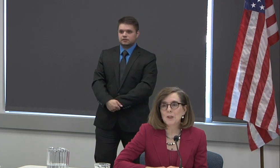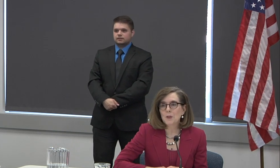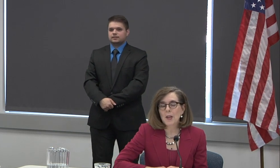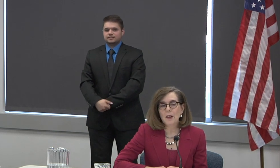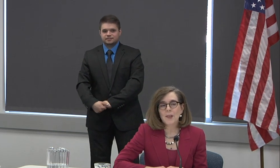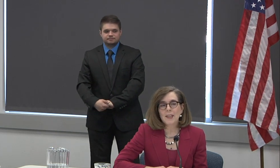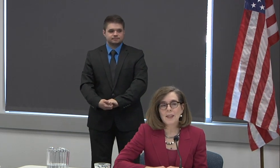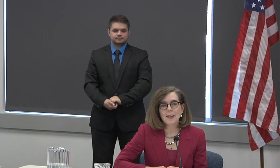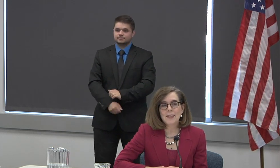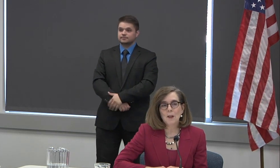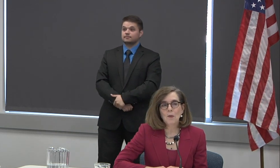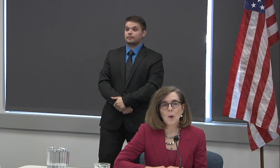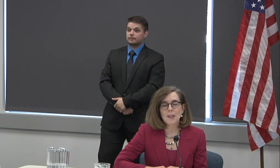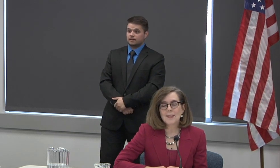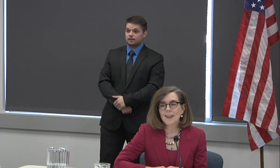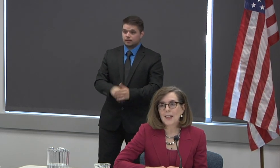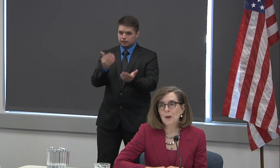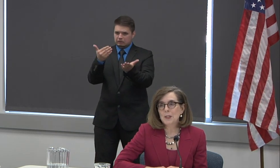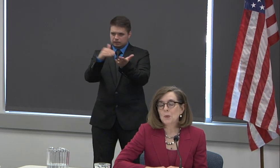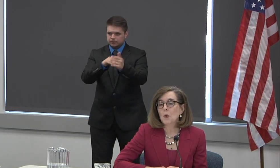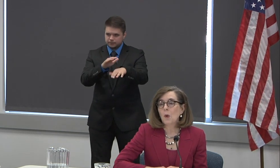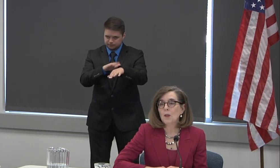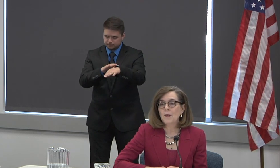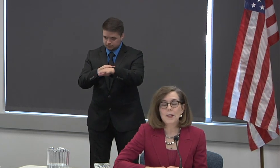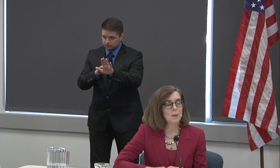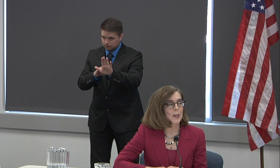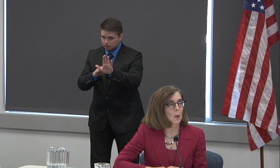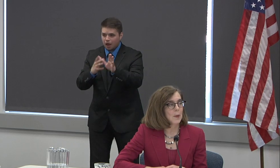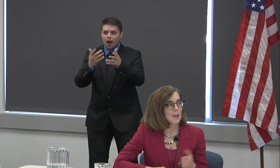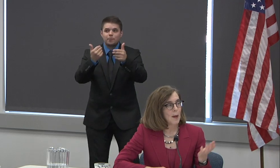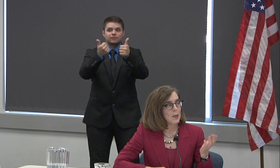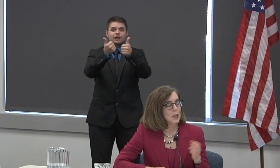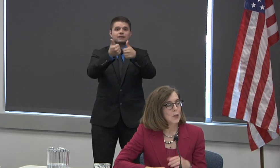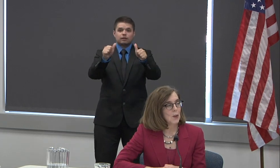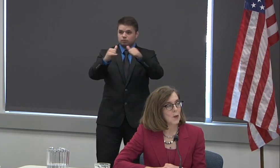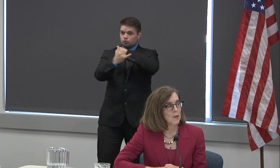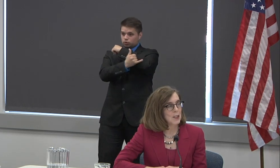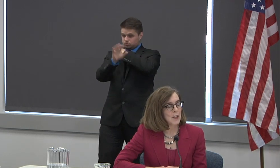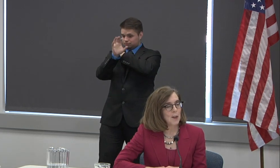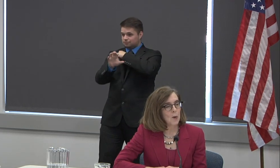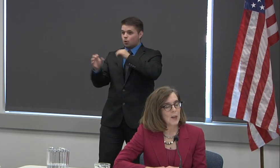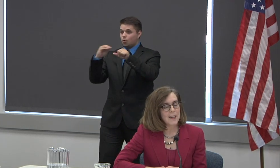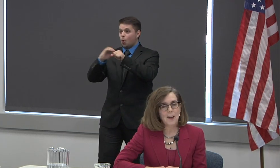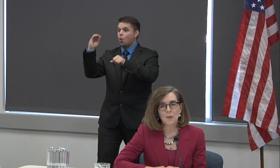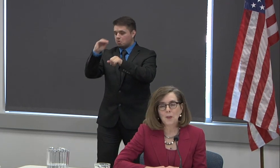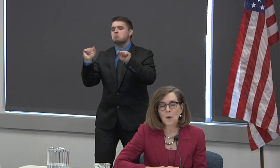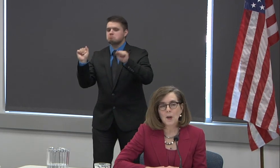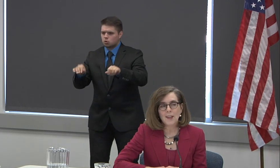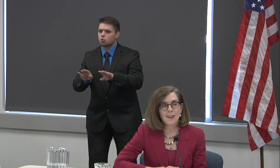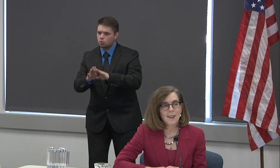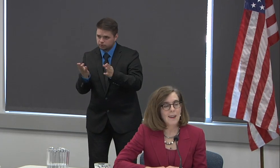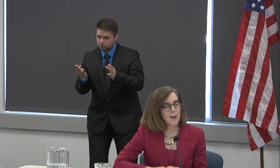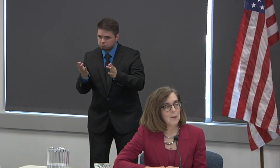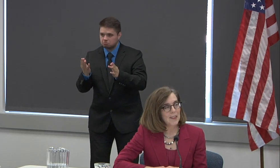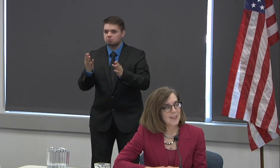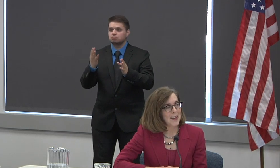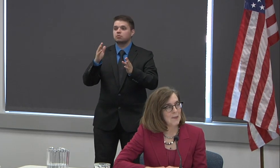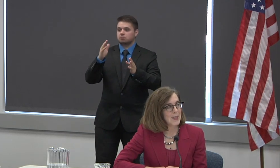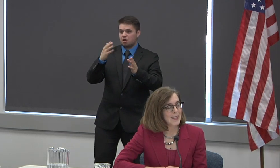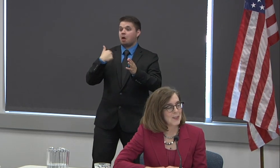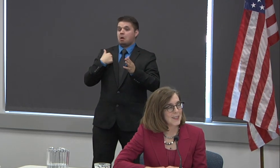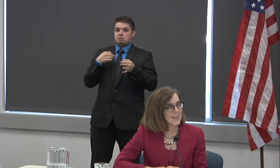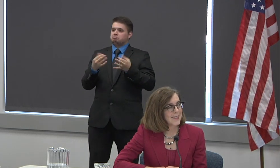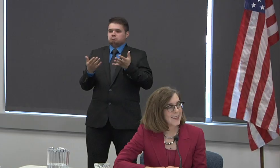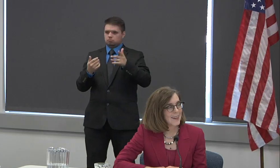do we have any idea of what counties will qualify to reopen? And I'm going to turn it over to Oregon Health Authority. I think they have a